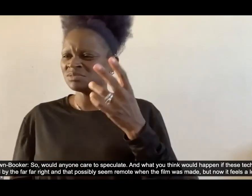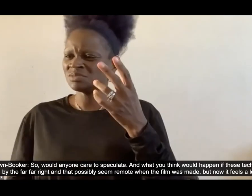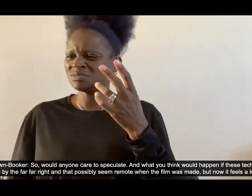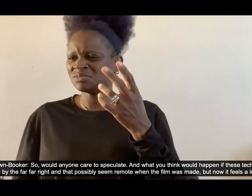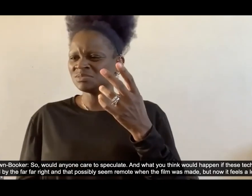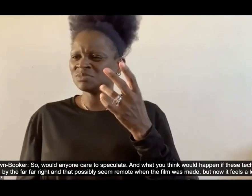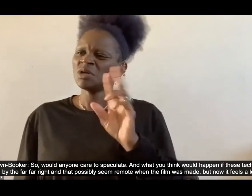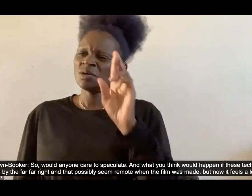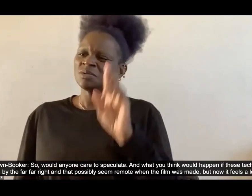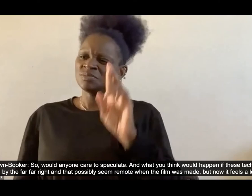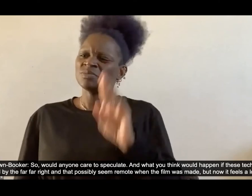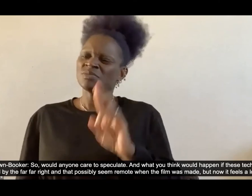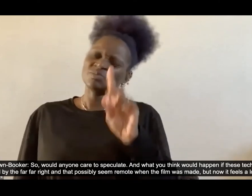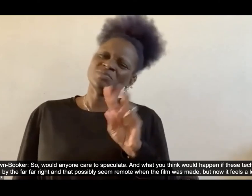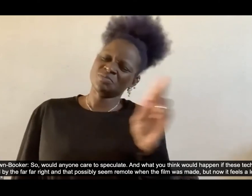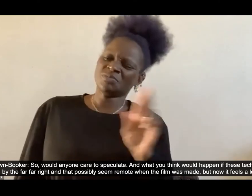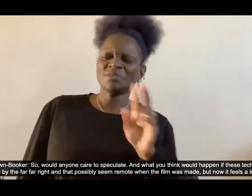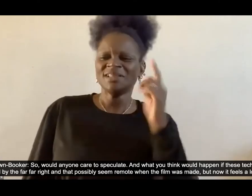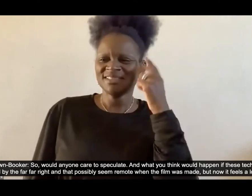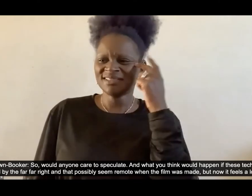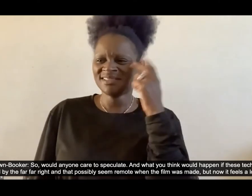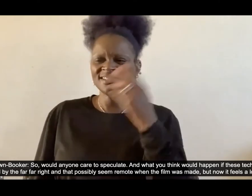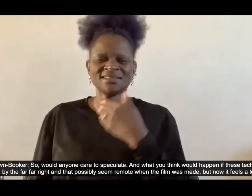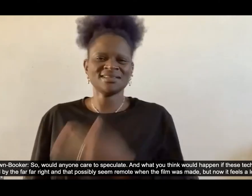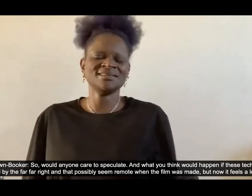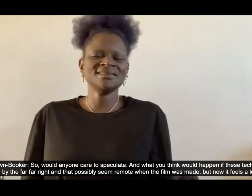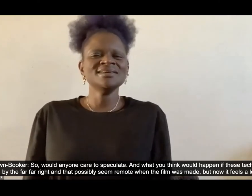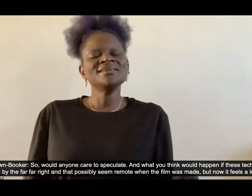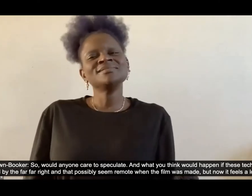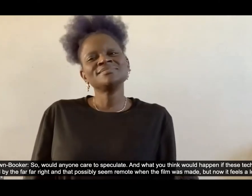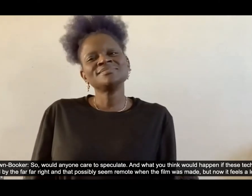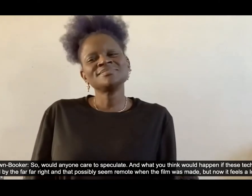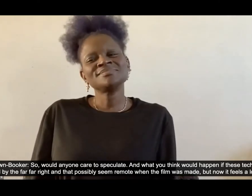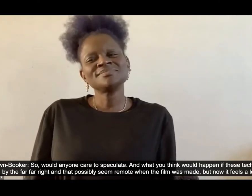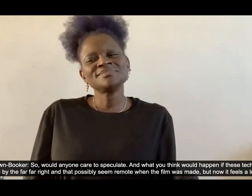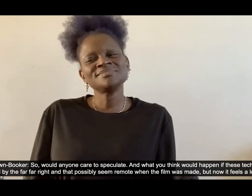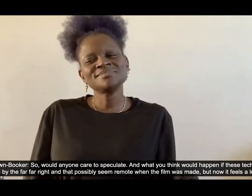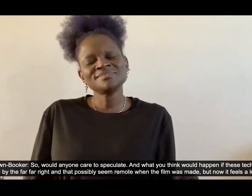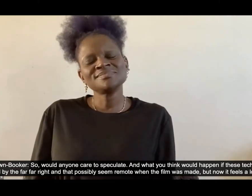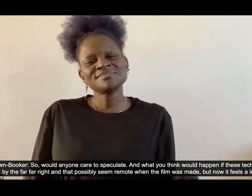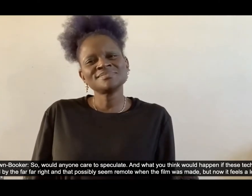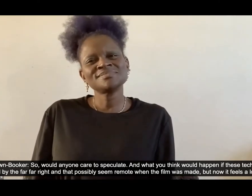um